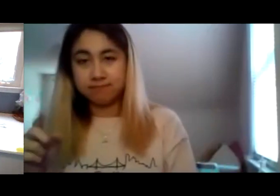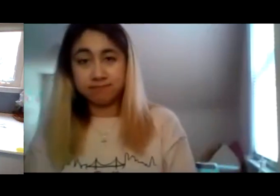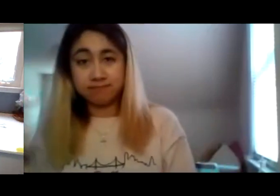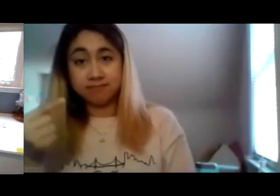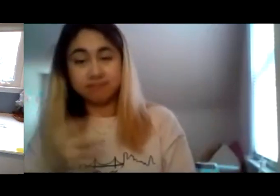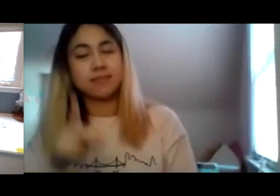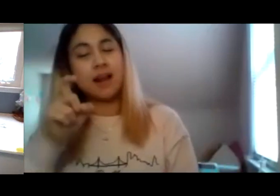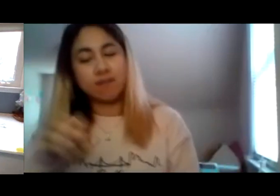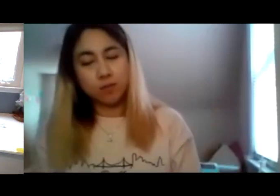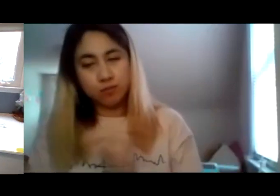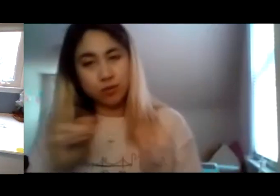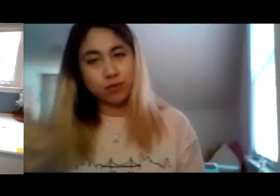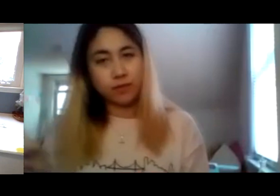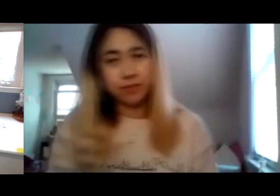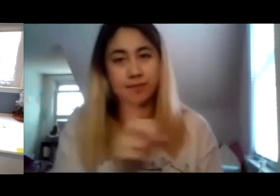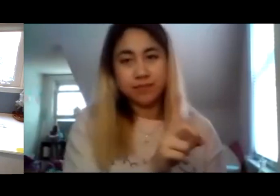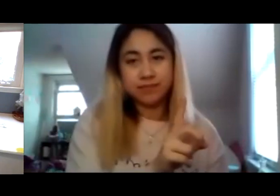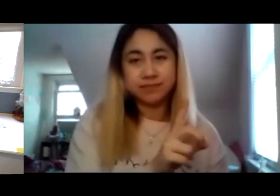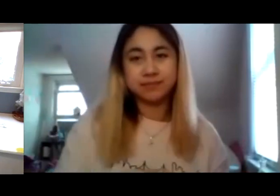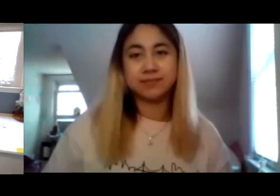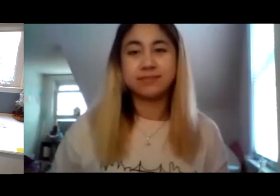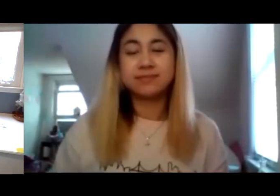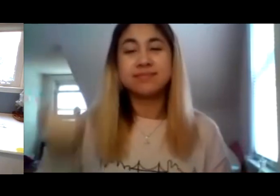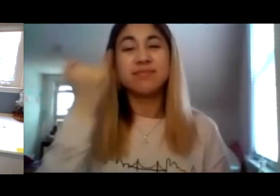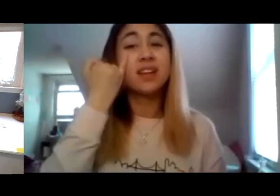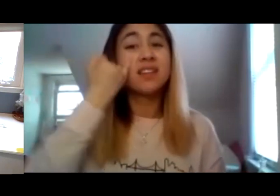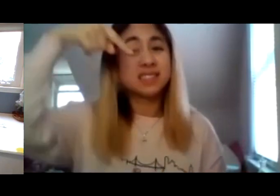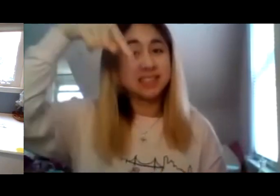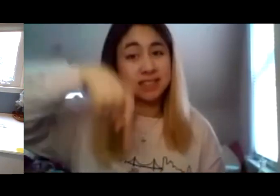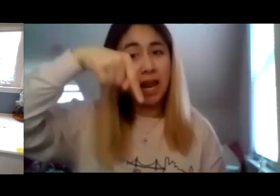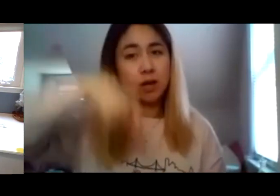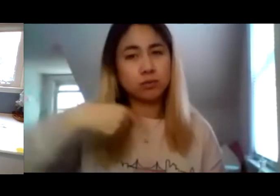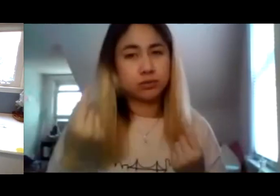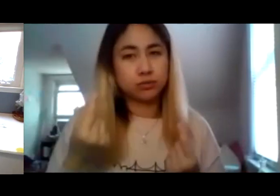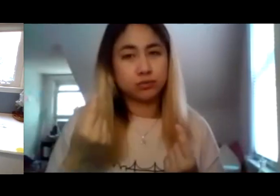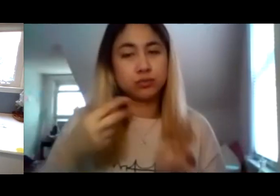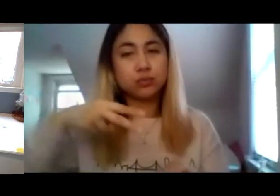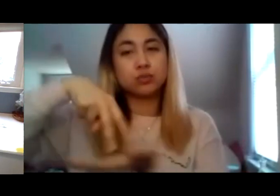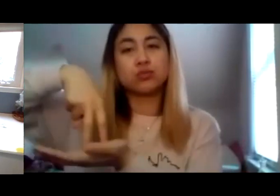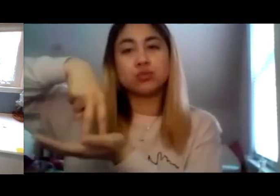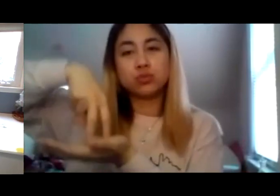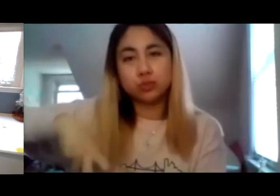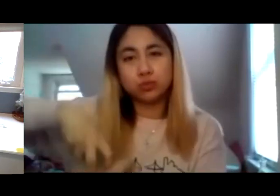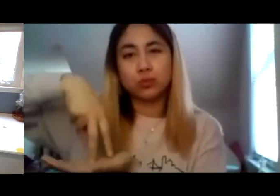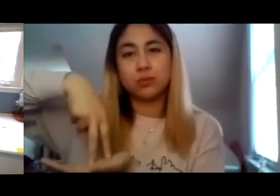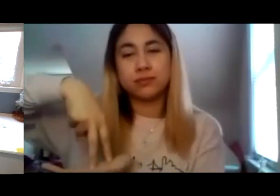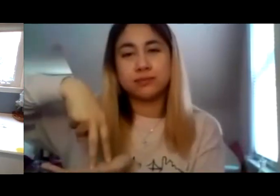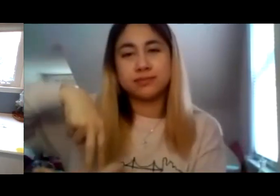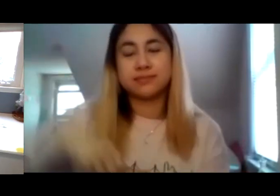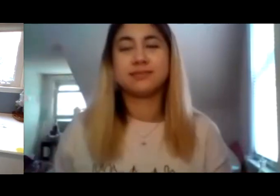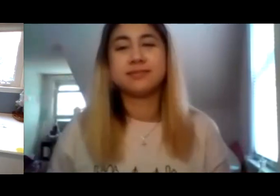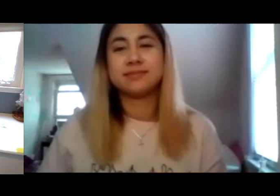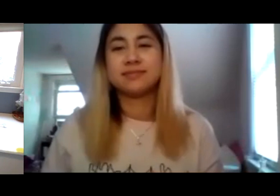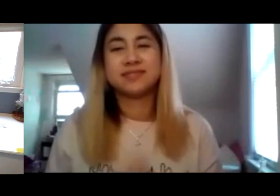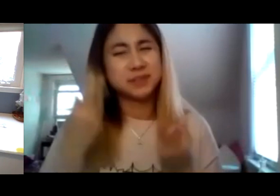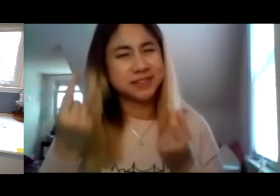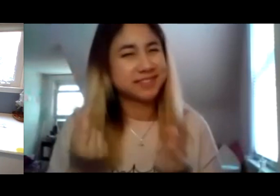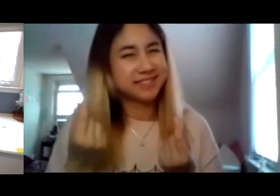other side. If our arrow is down, what do we do if the arrow is